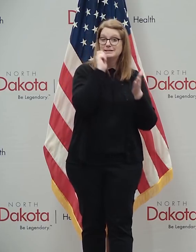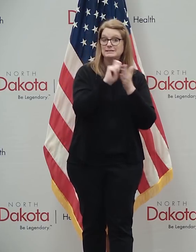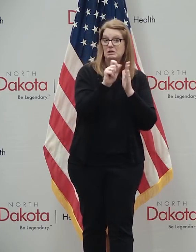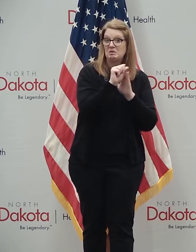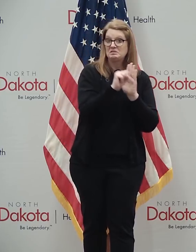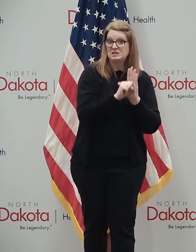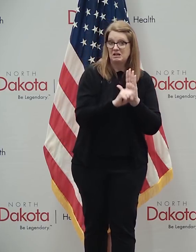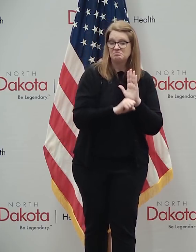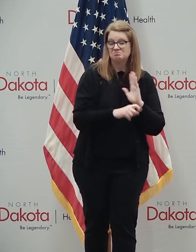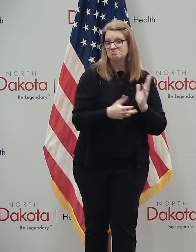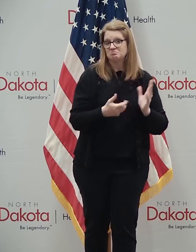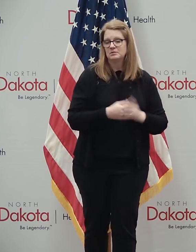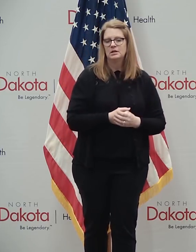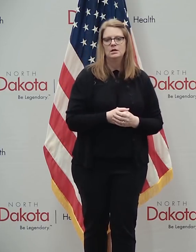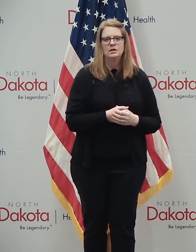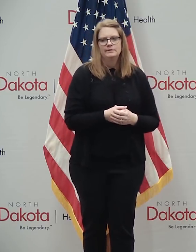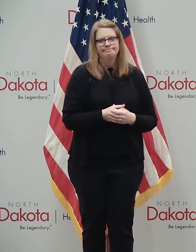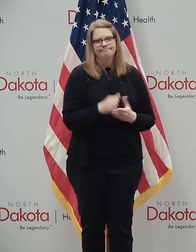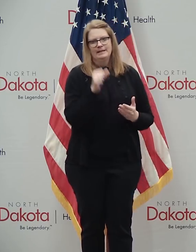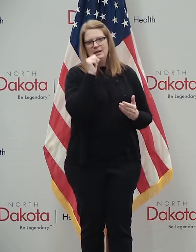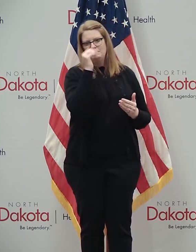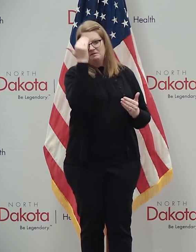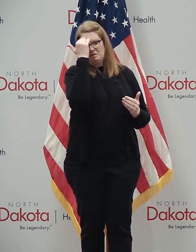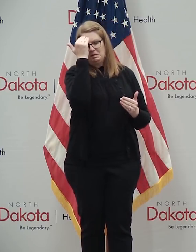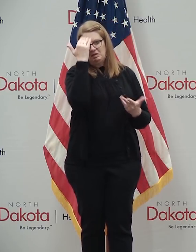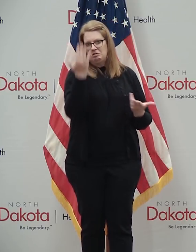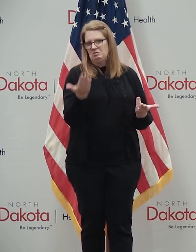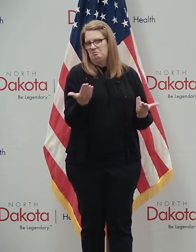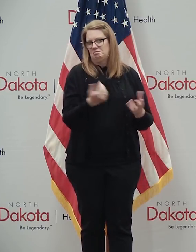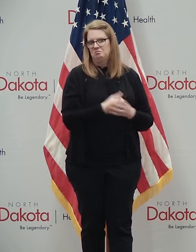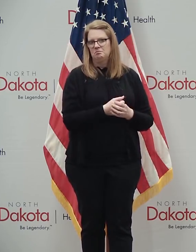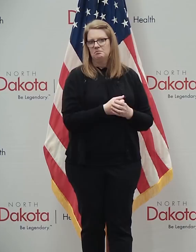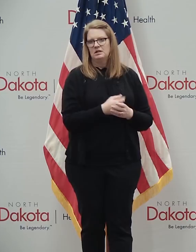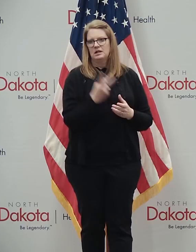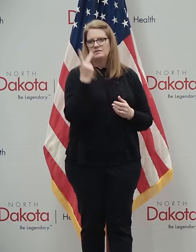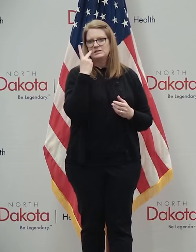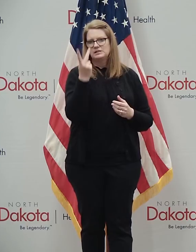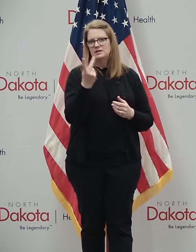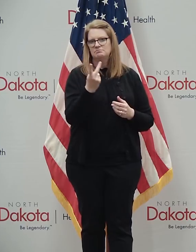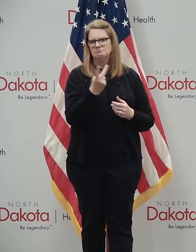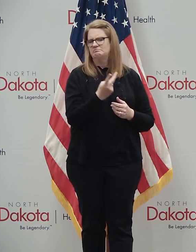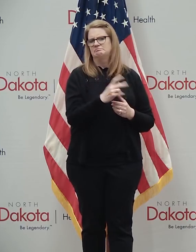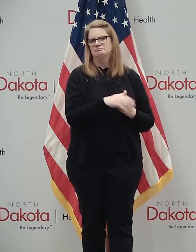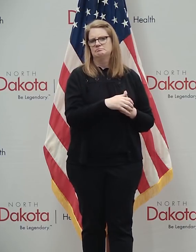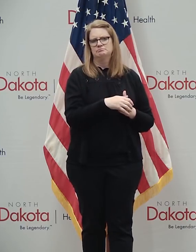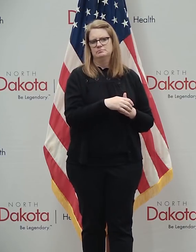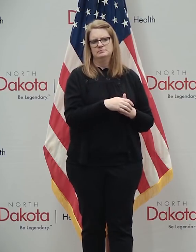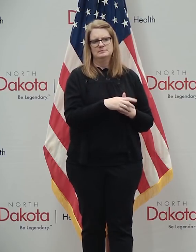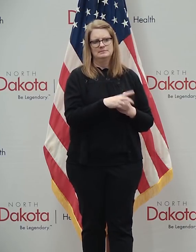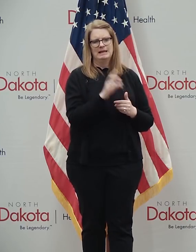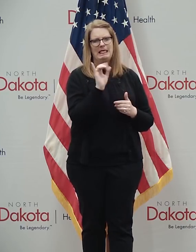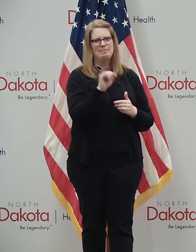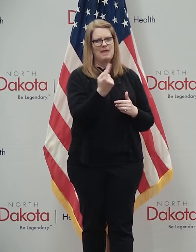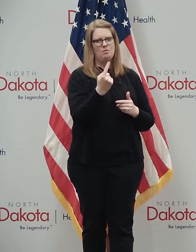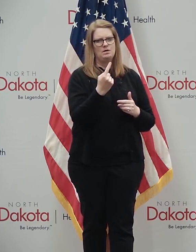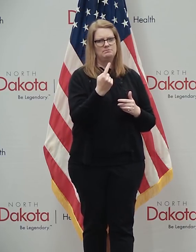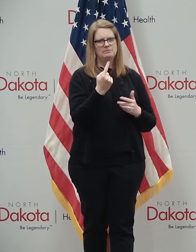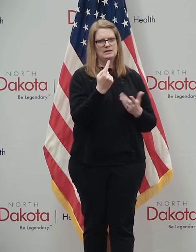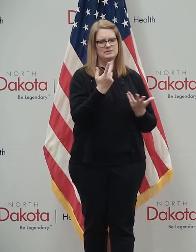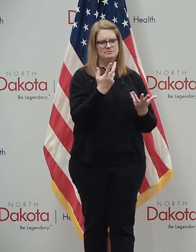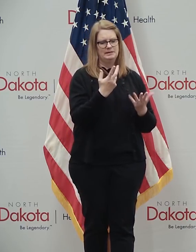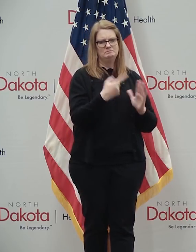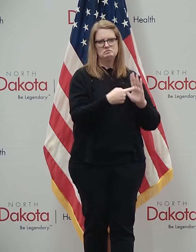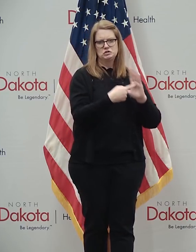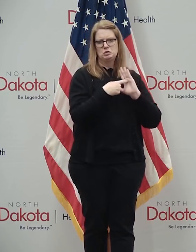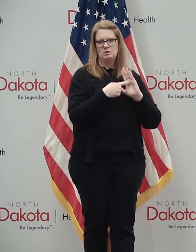Well, I'm not familiar with that one. I'll have to dig into that one. That one hasn't hit the radar screen for me yet.